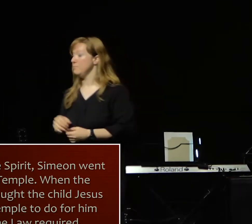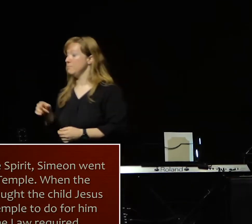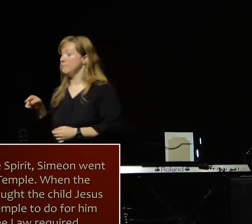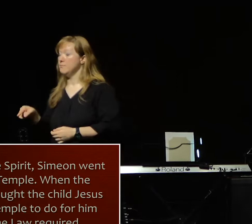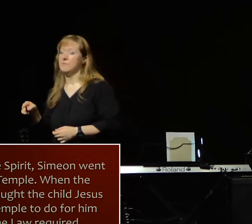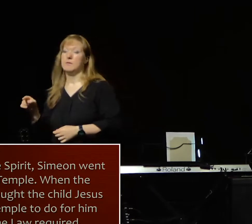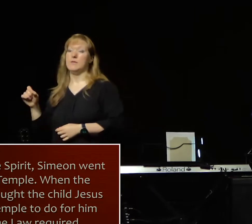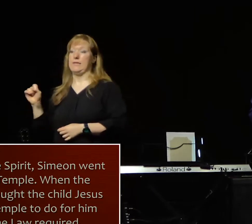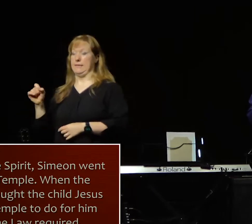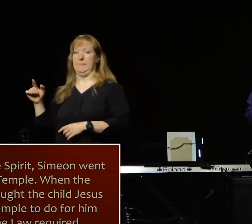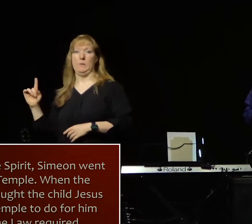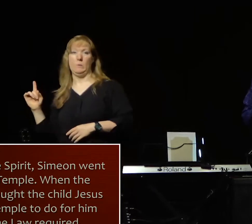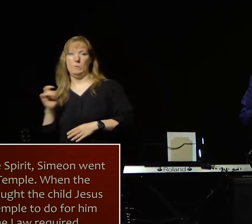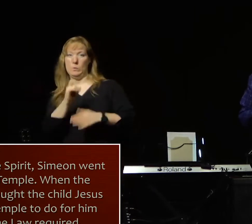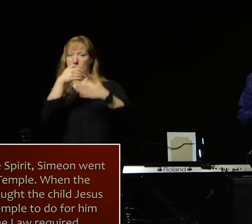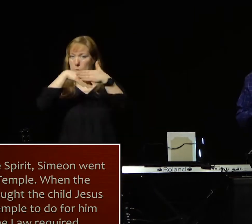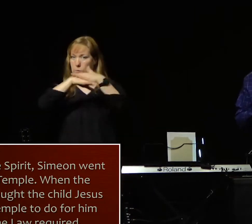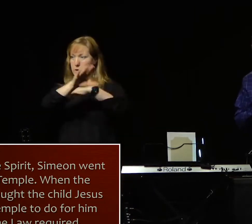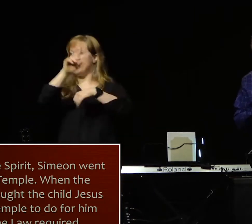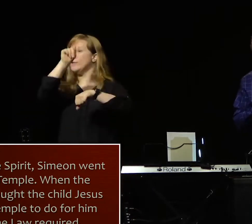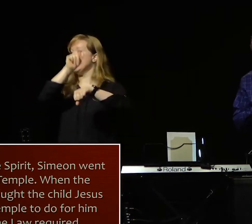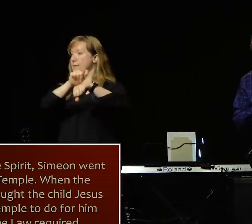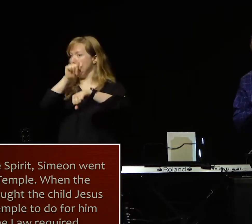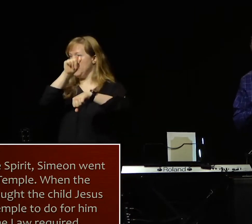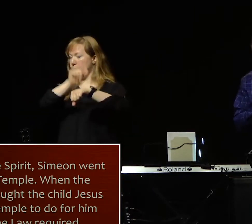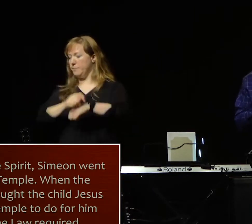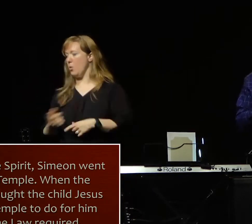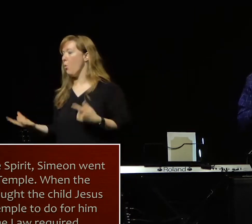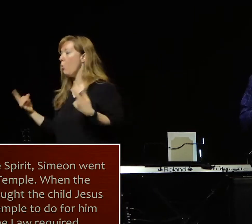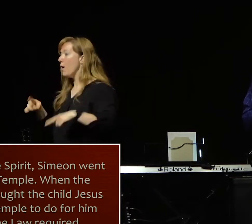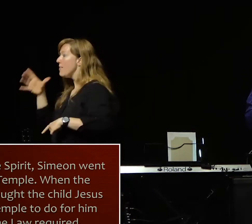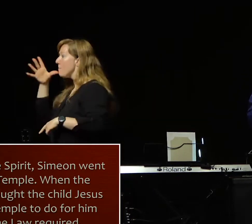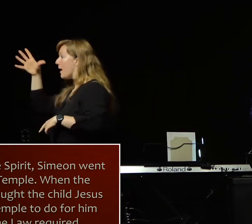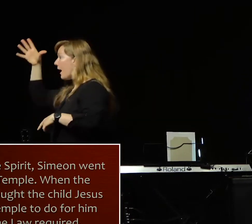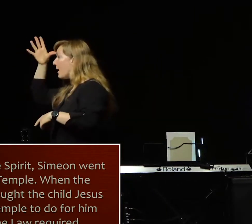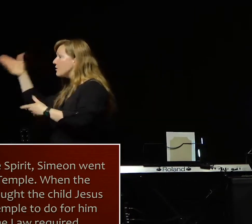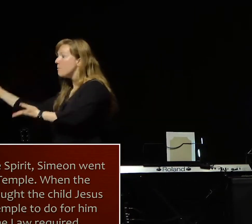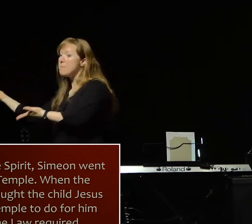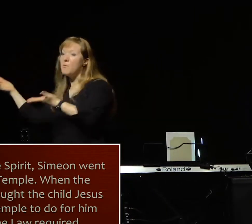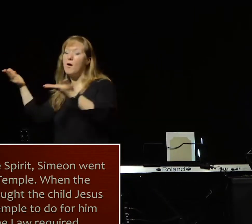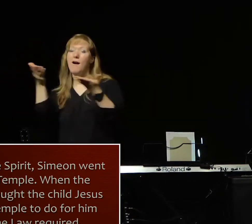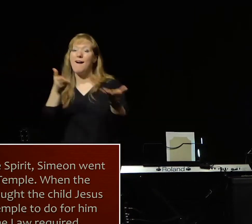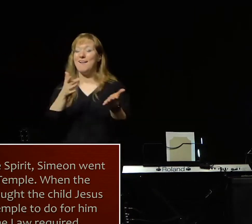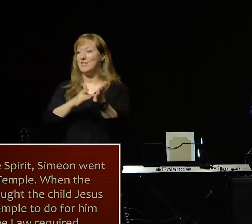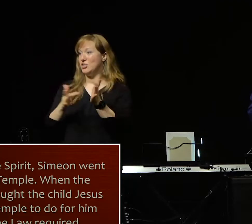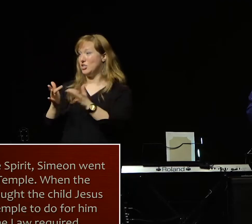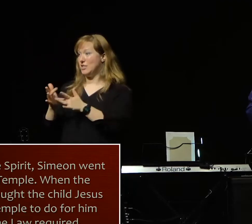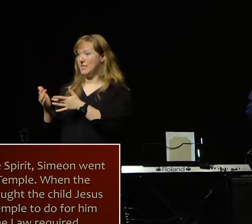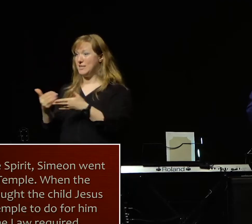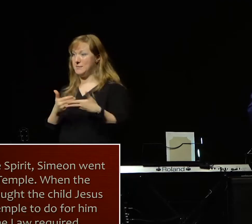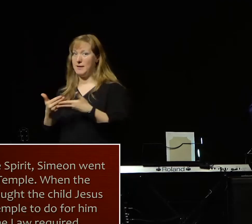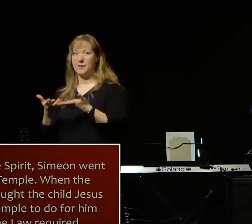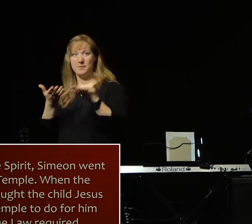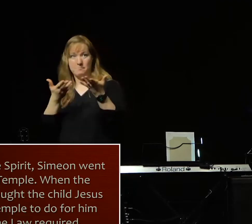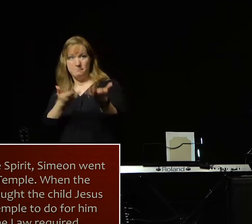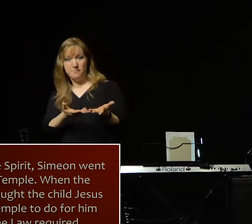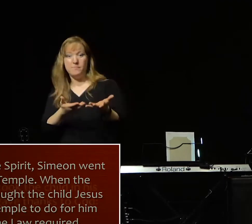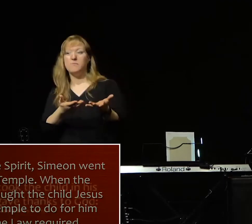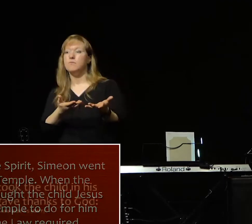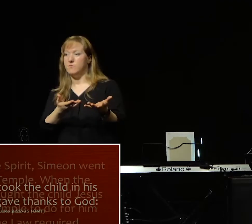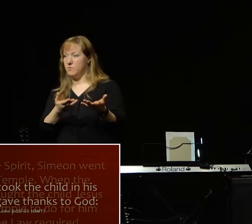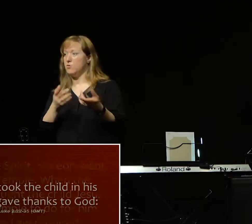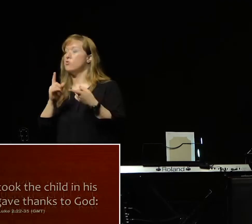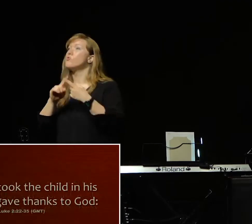Simeon went into the temple. When the parents brought the child Jesus into the temple to do for him what the law